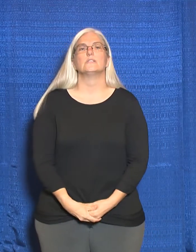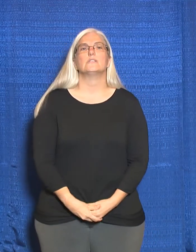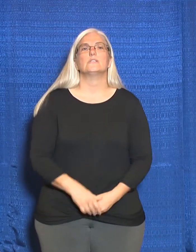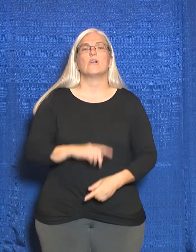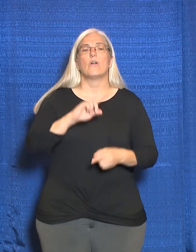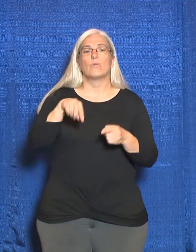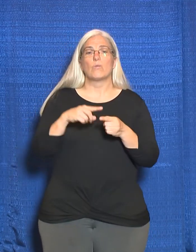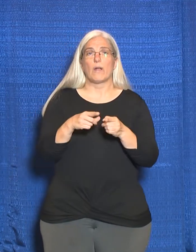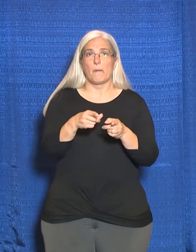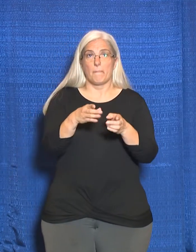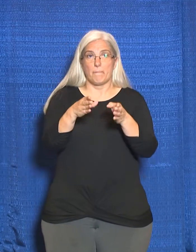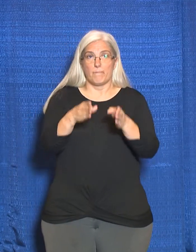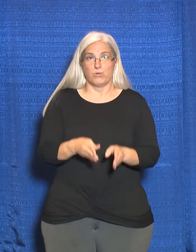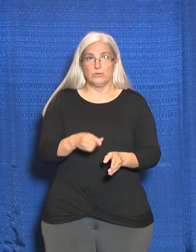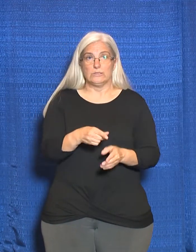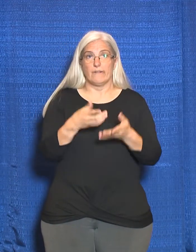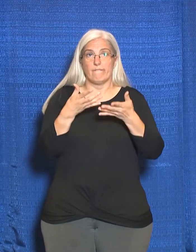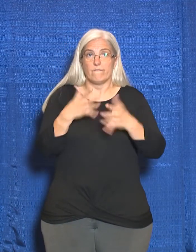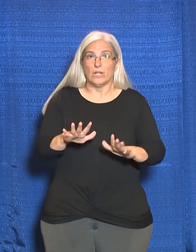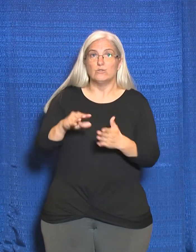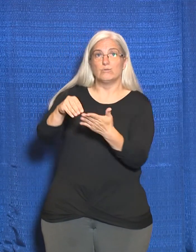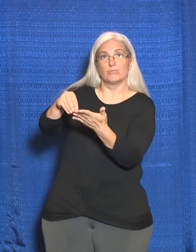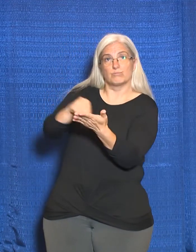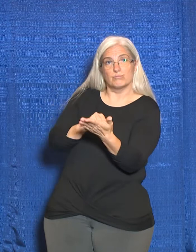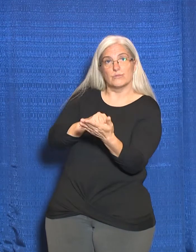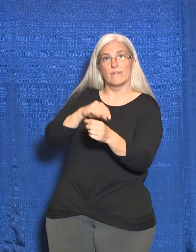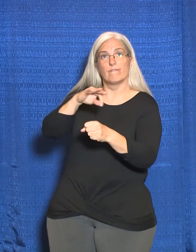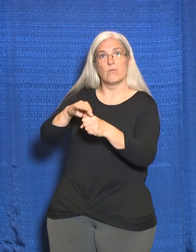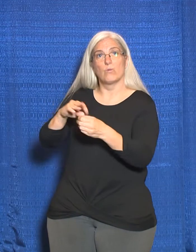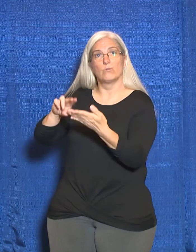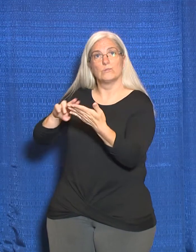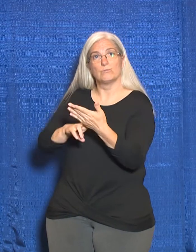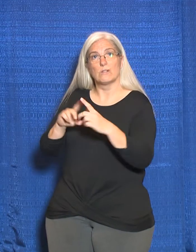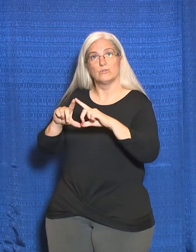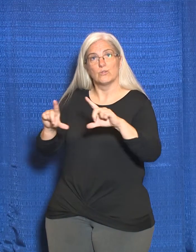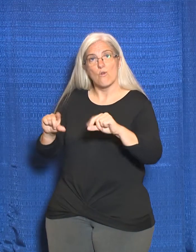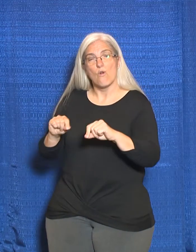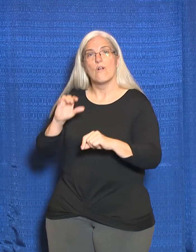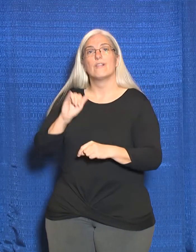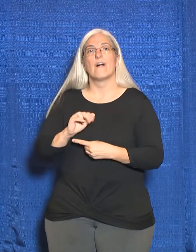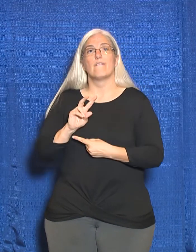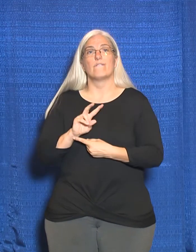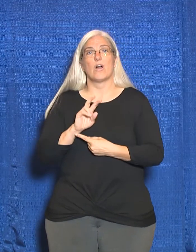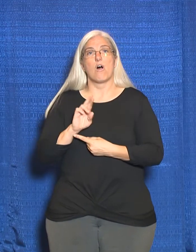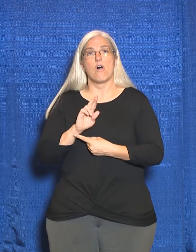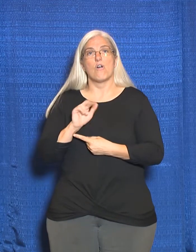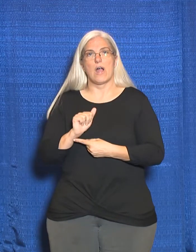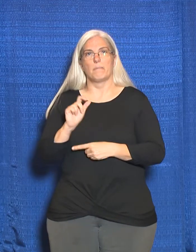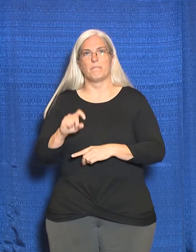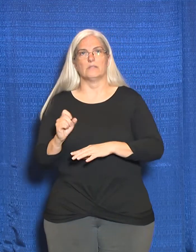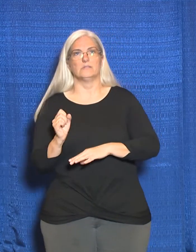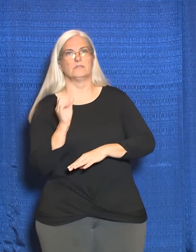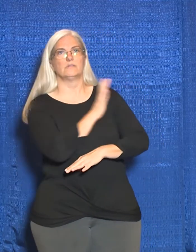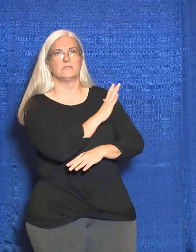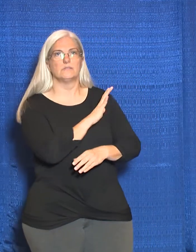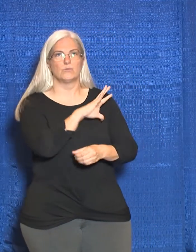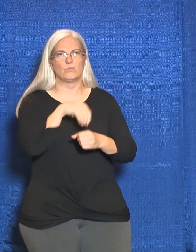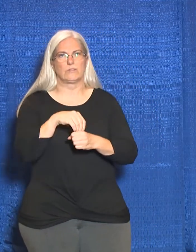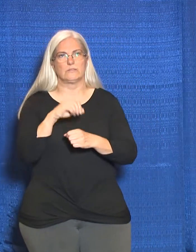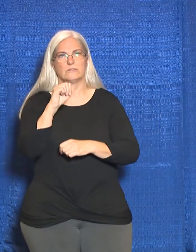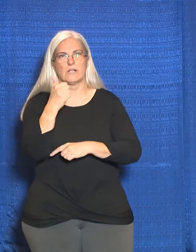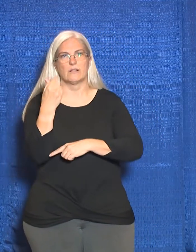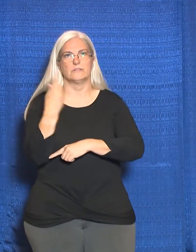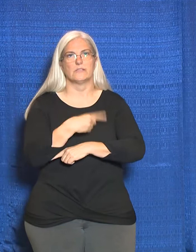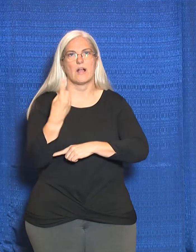When a client completes a VRC, the VRA must forward it within 10 days, or within 5 days if a VRC